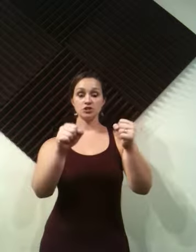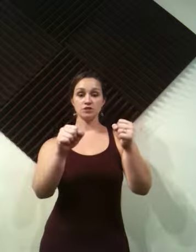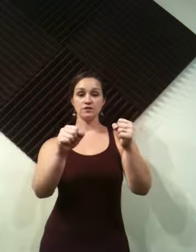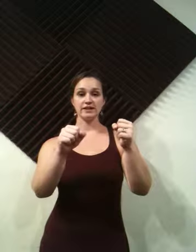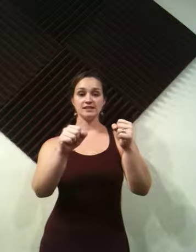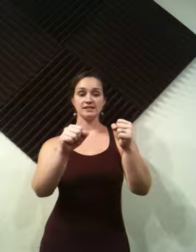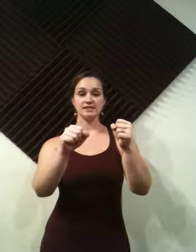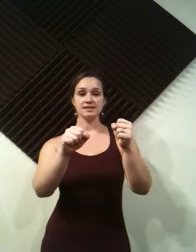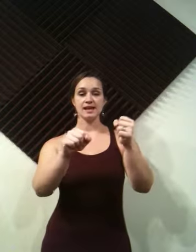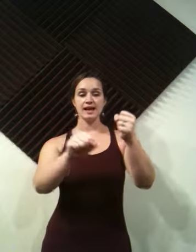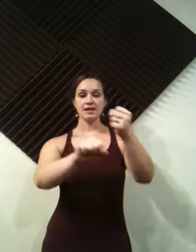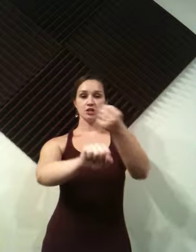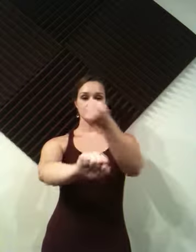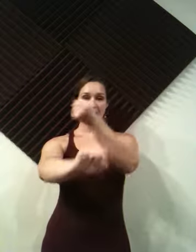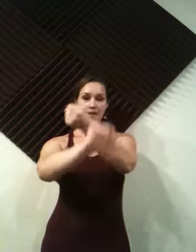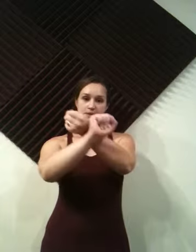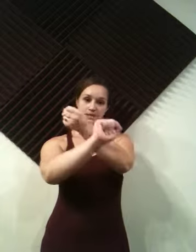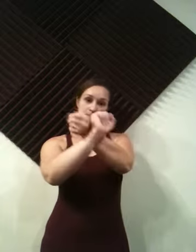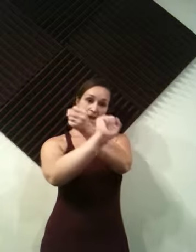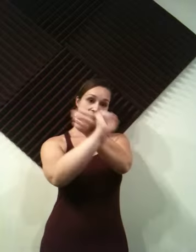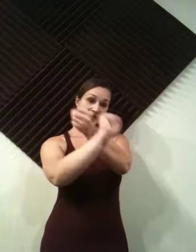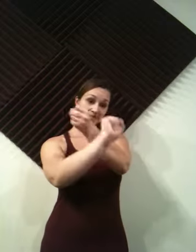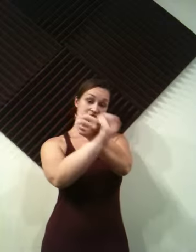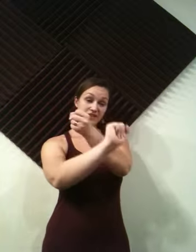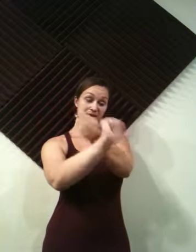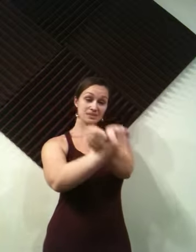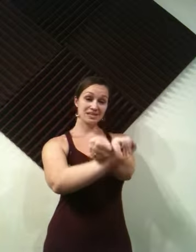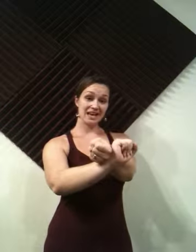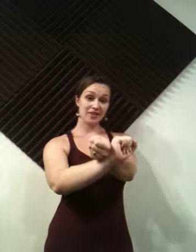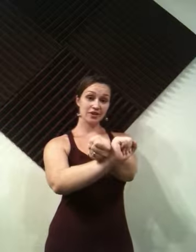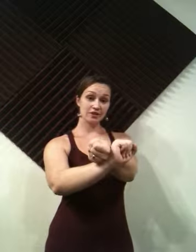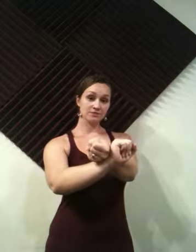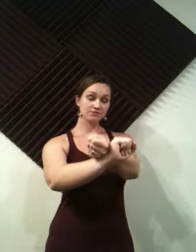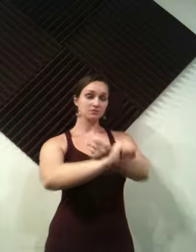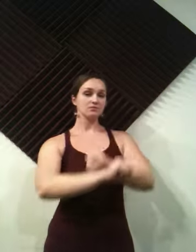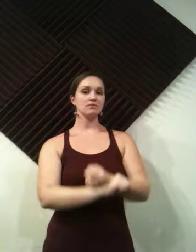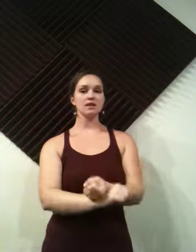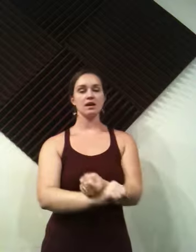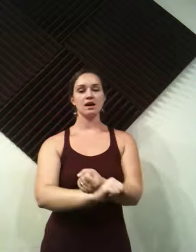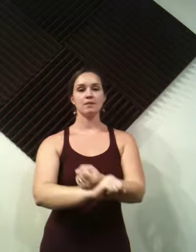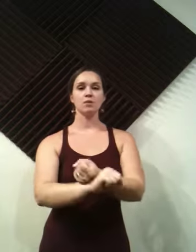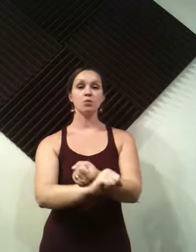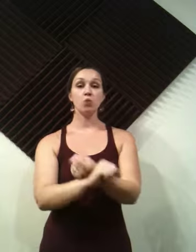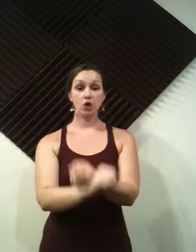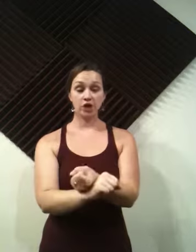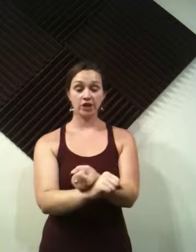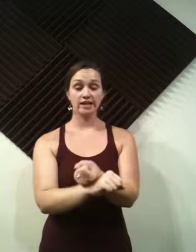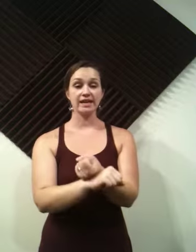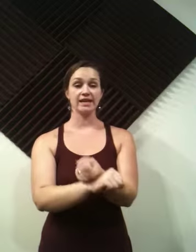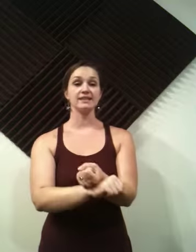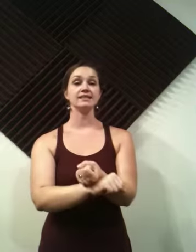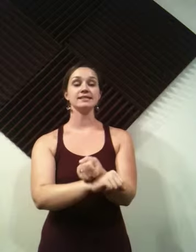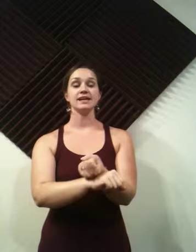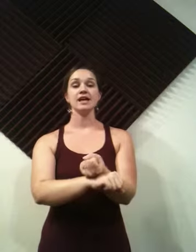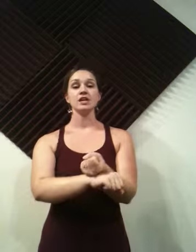two fists and you're tapping the backs of them together. Work is